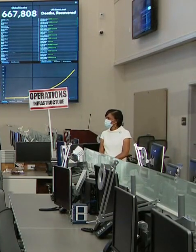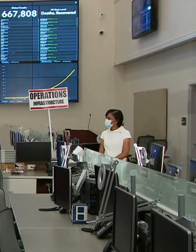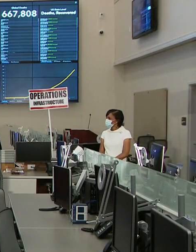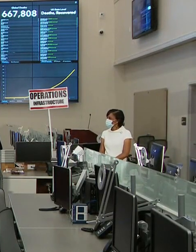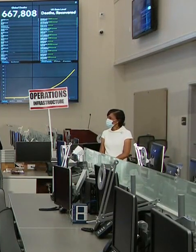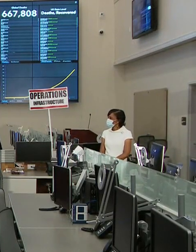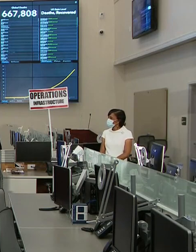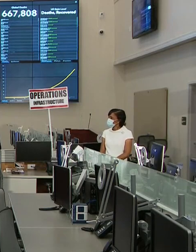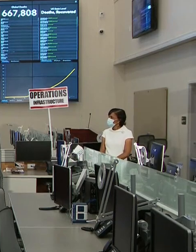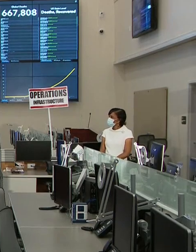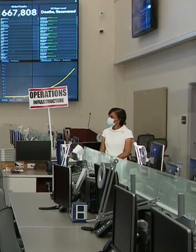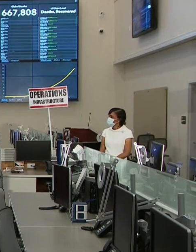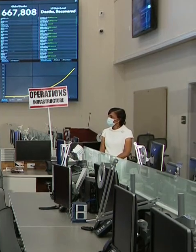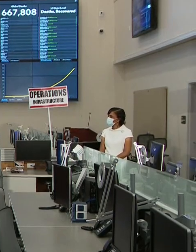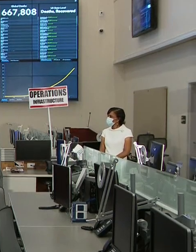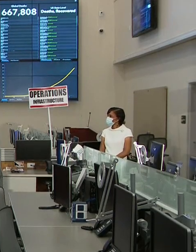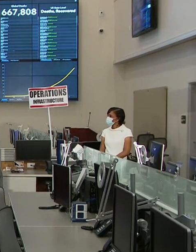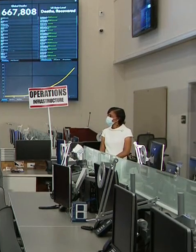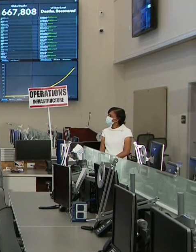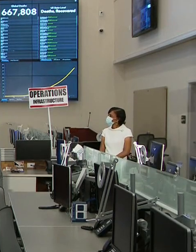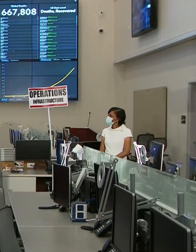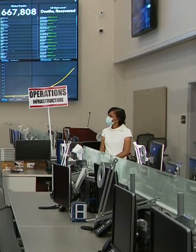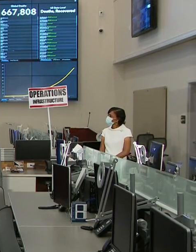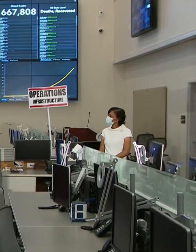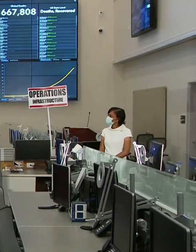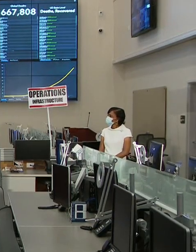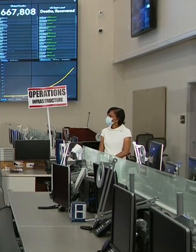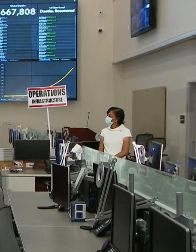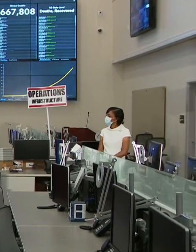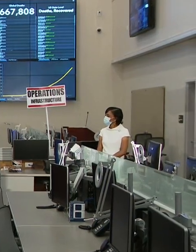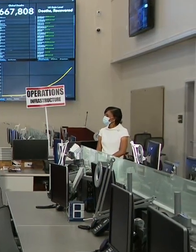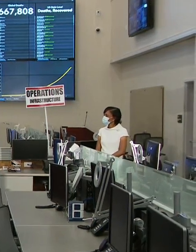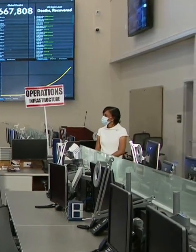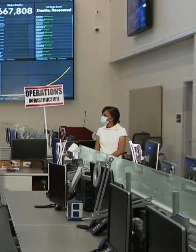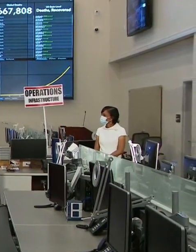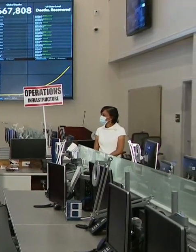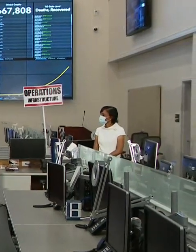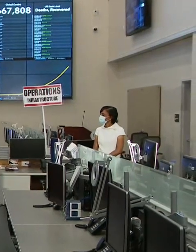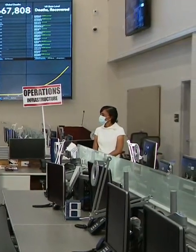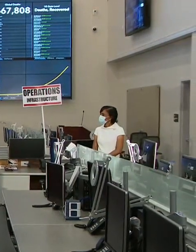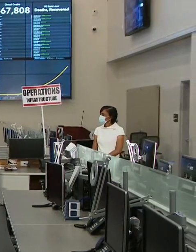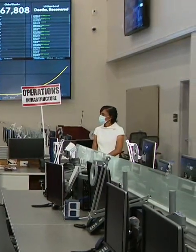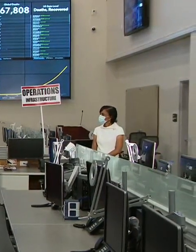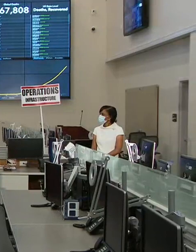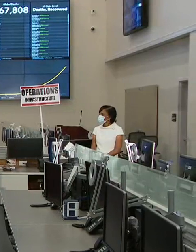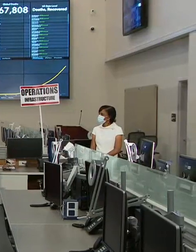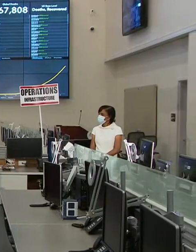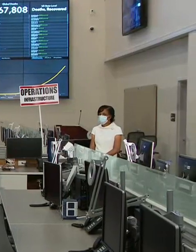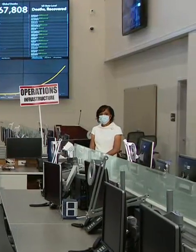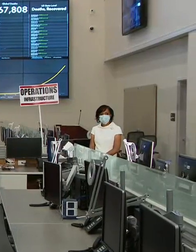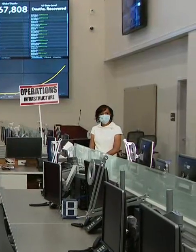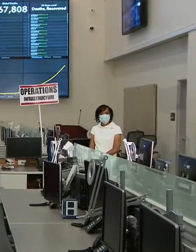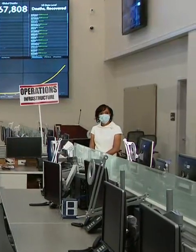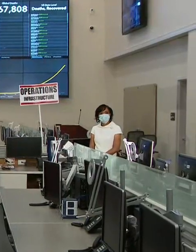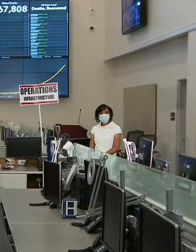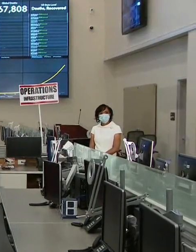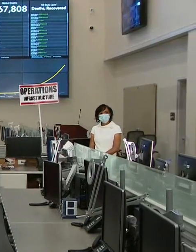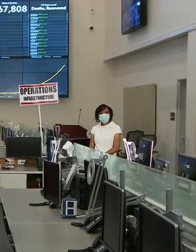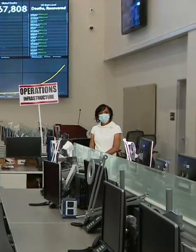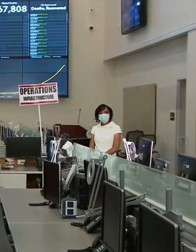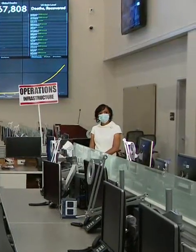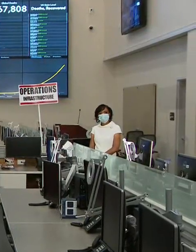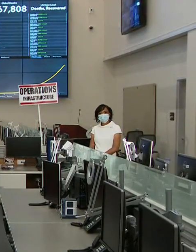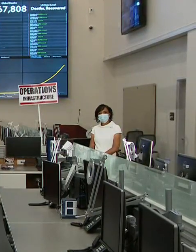It'll just like everything else. If they shift over there, then they'll start having 7-day